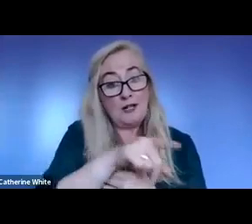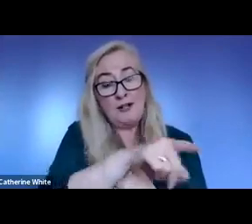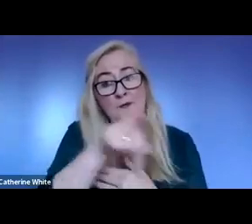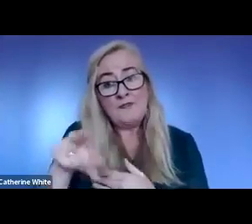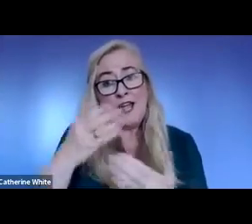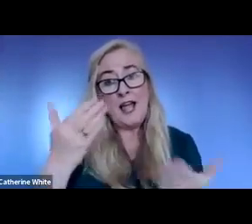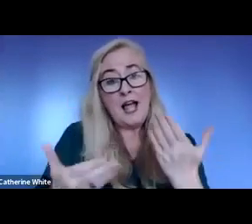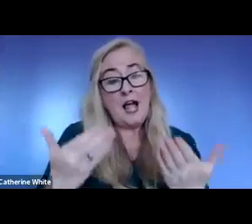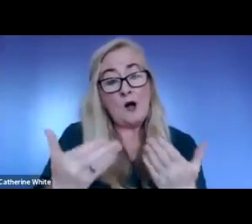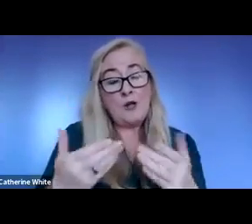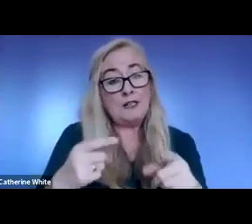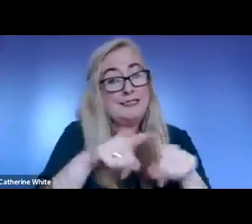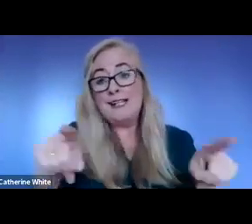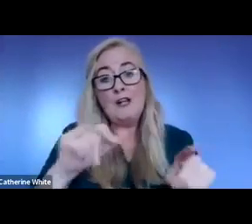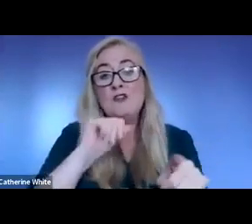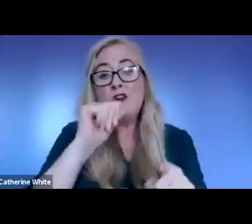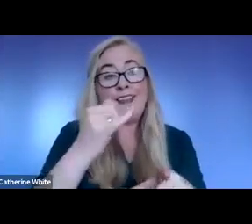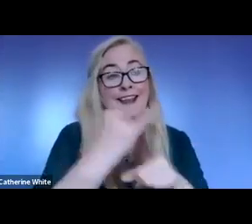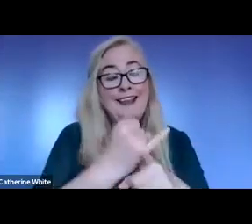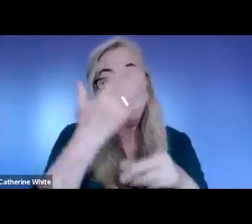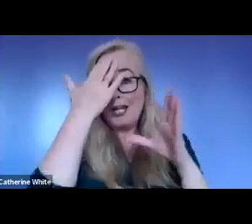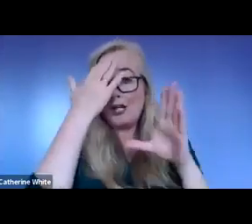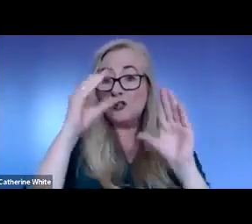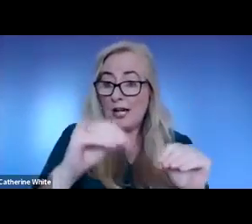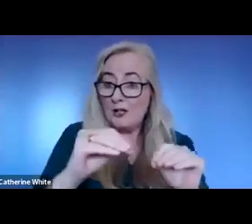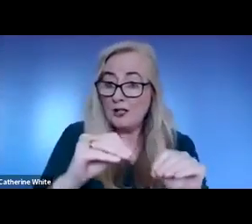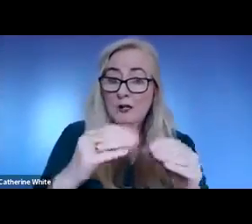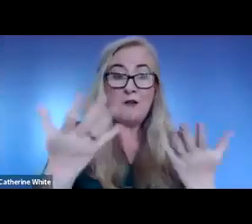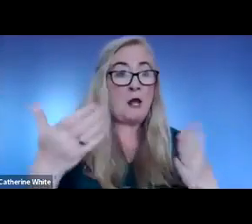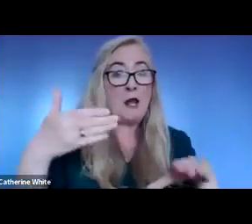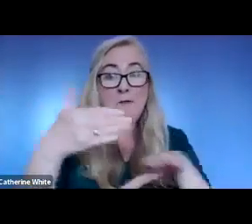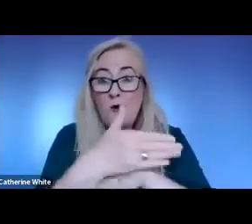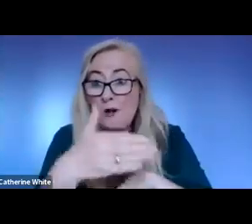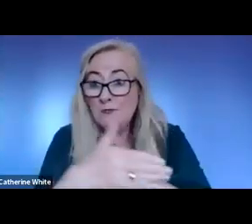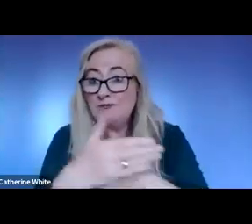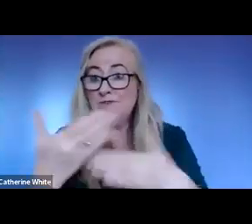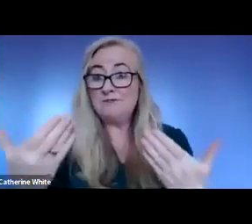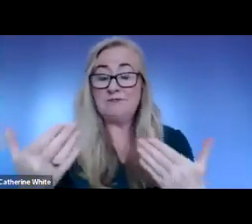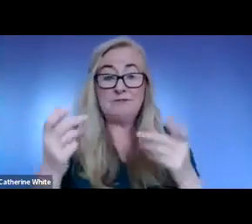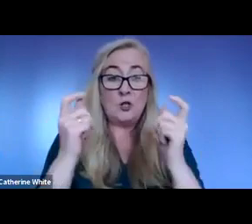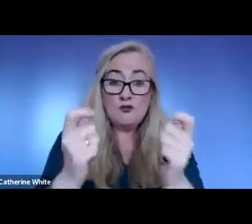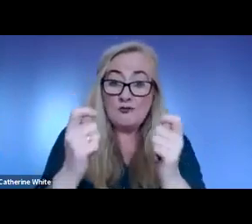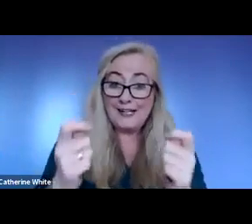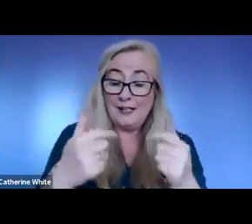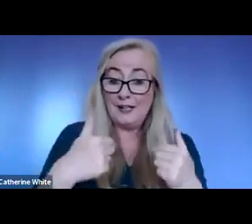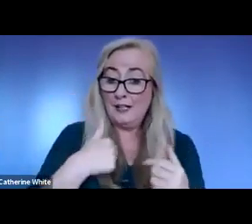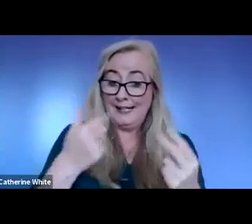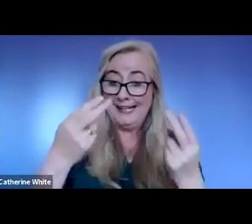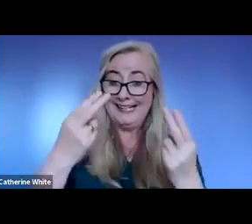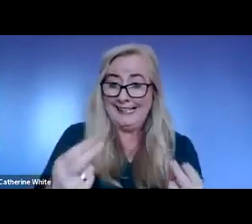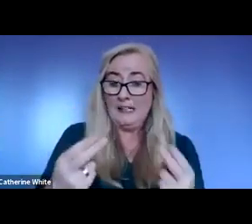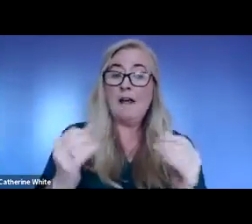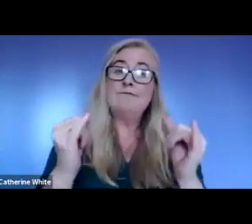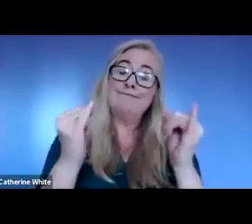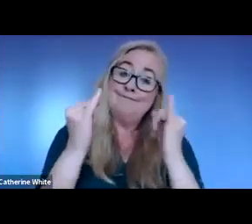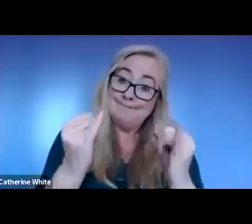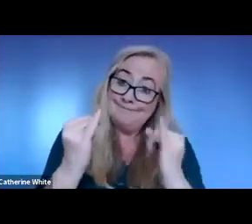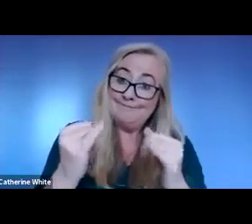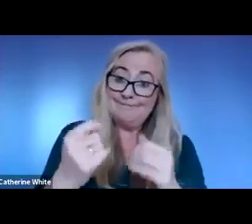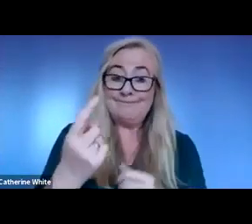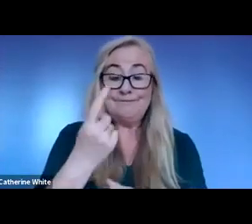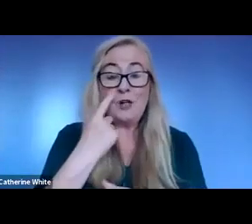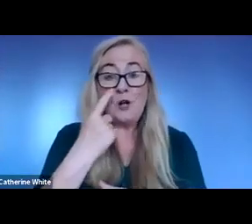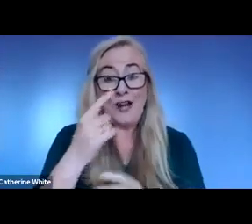those who are not in education, employment or training. We need to desperately need to look at